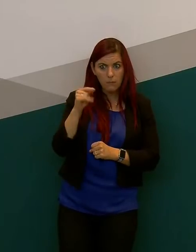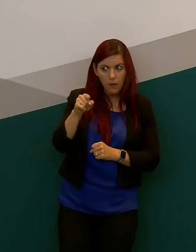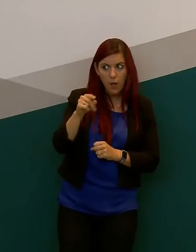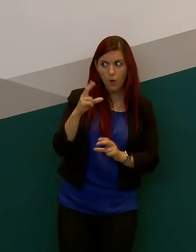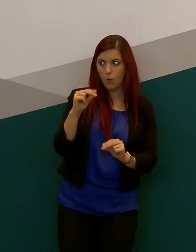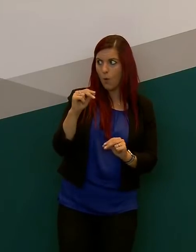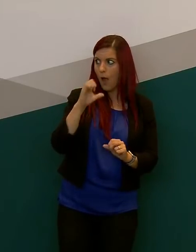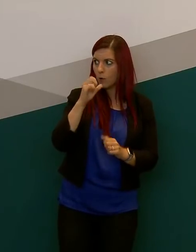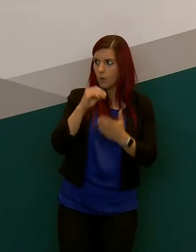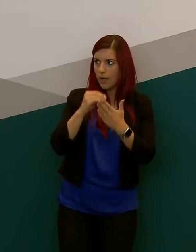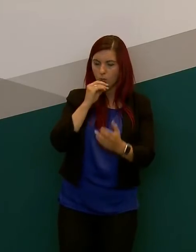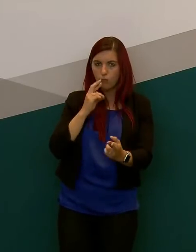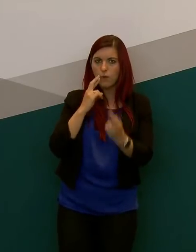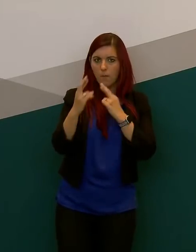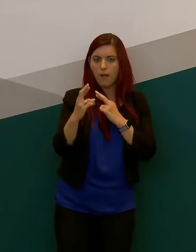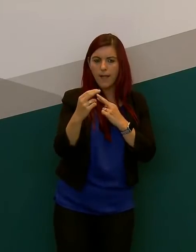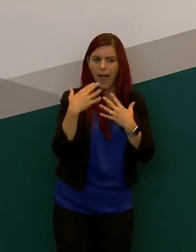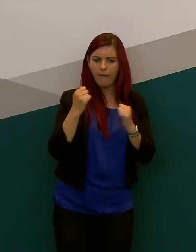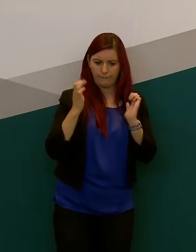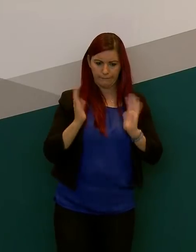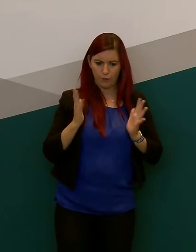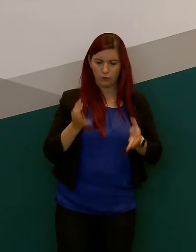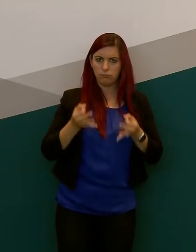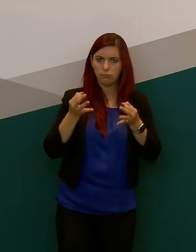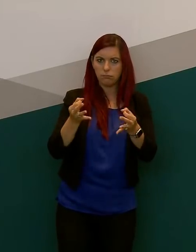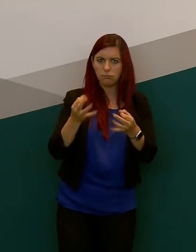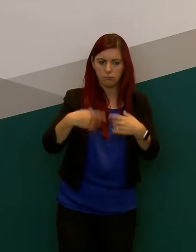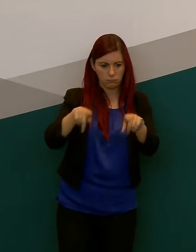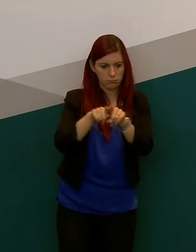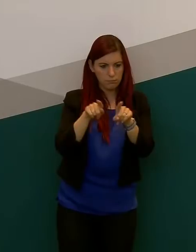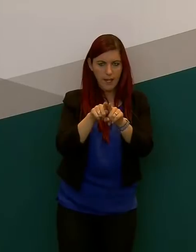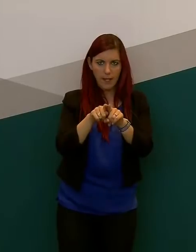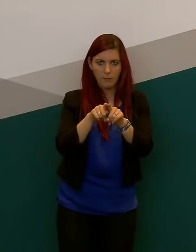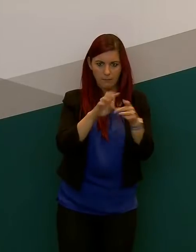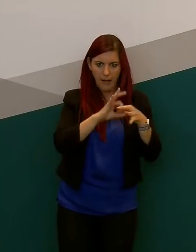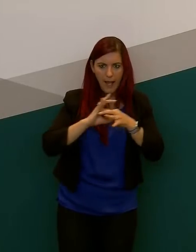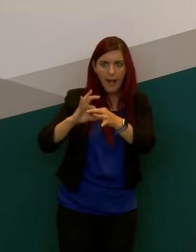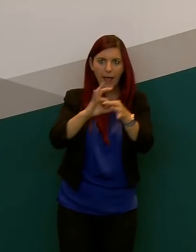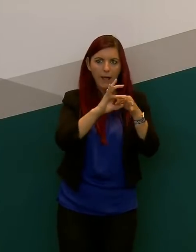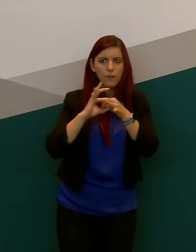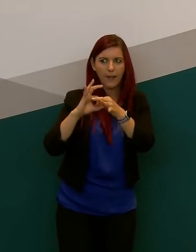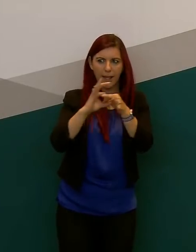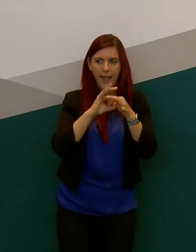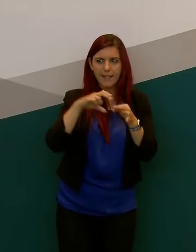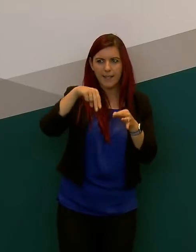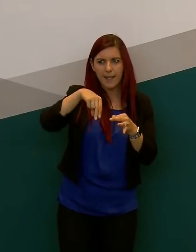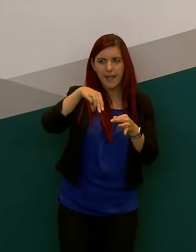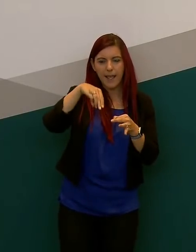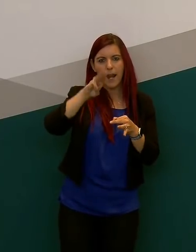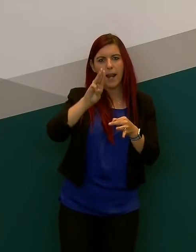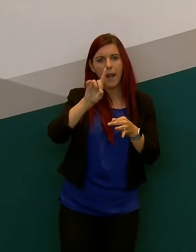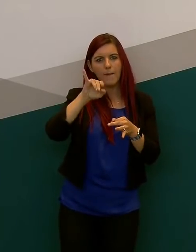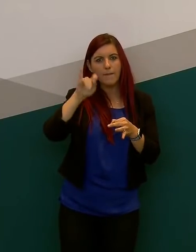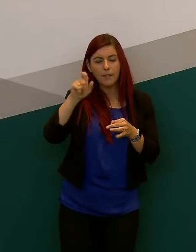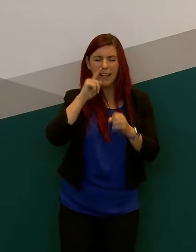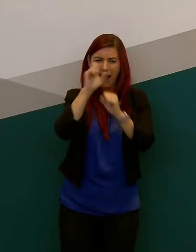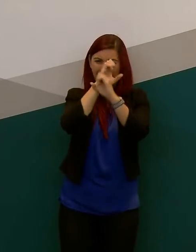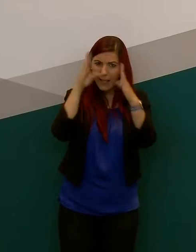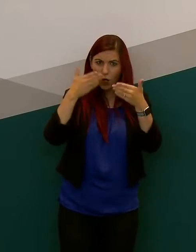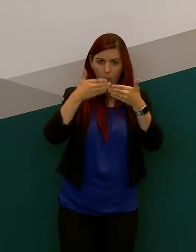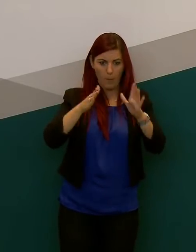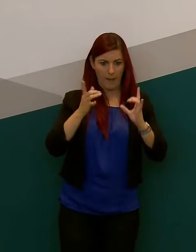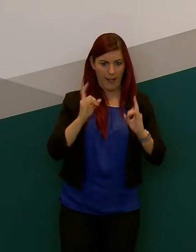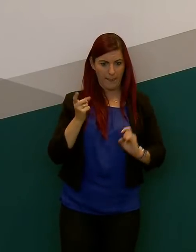I don't have a response. I have been giving, as we have done collectively as an effort, clear public health advice